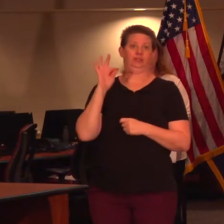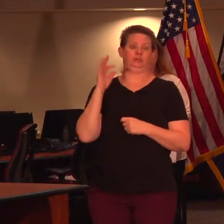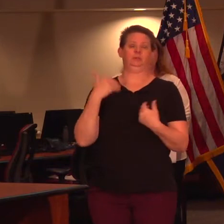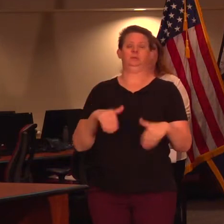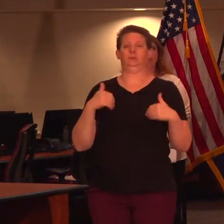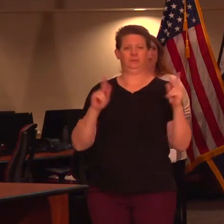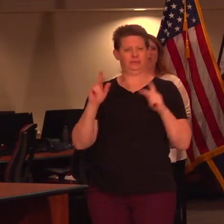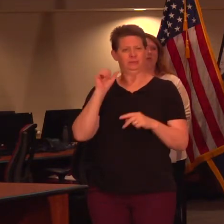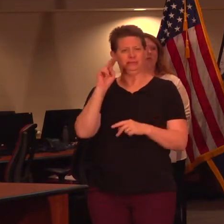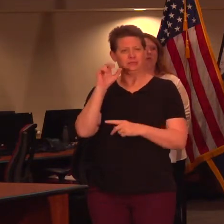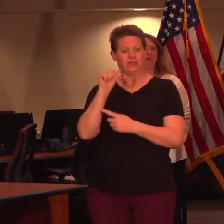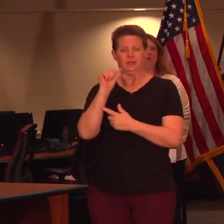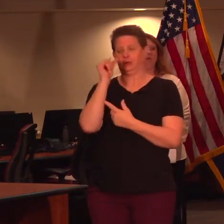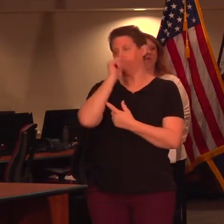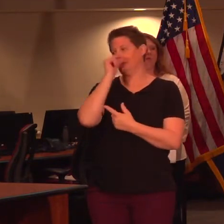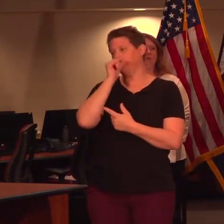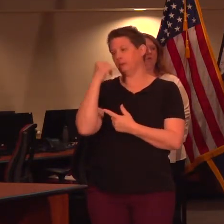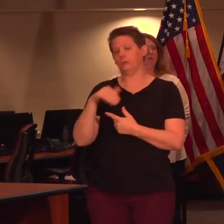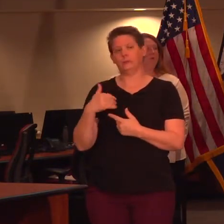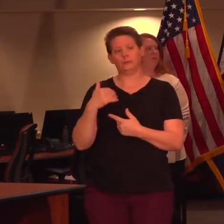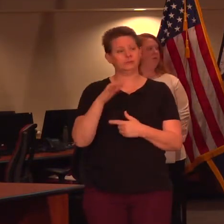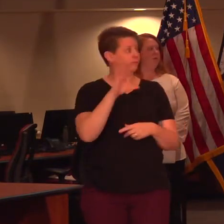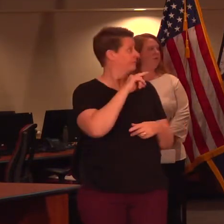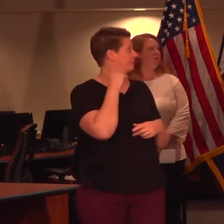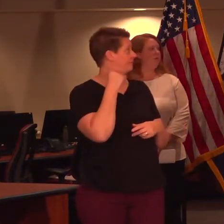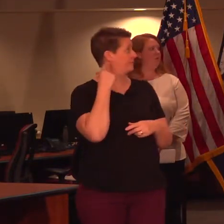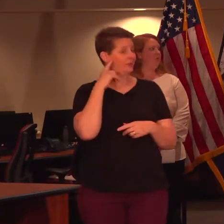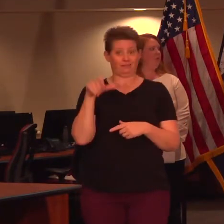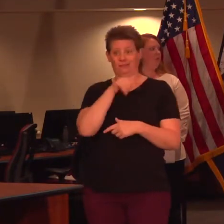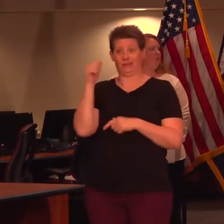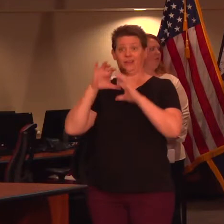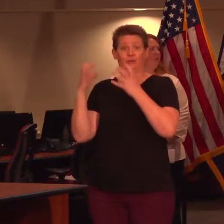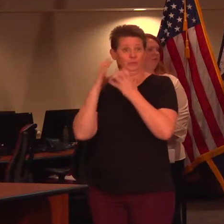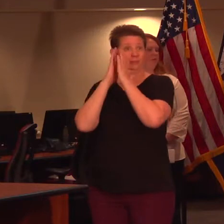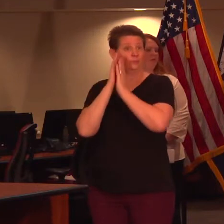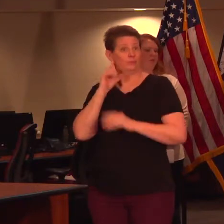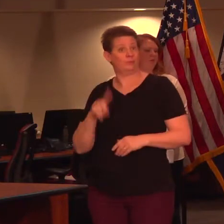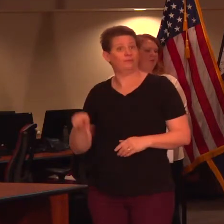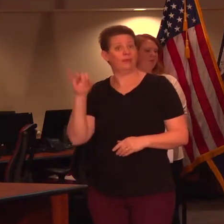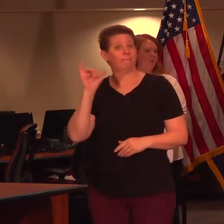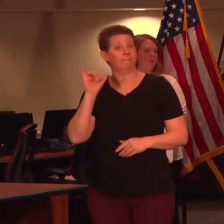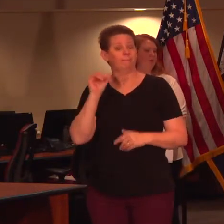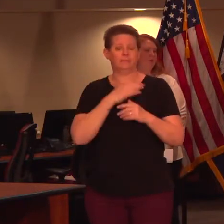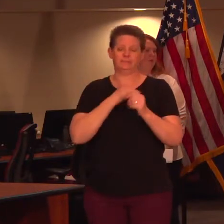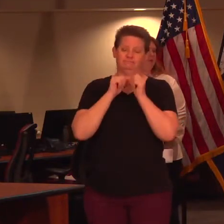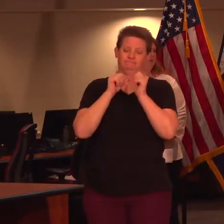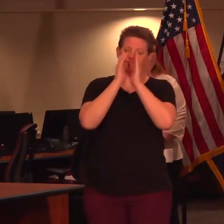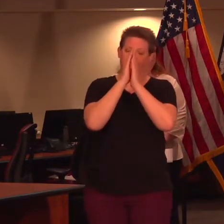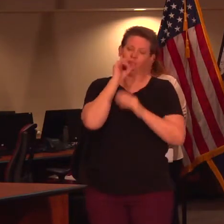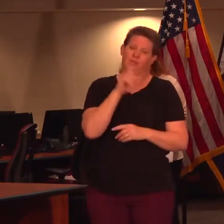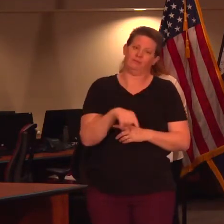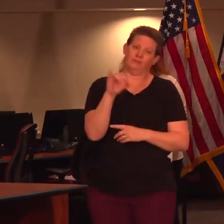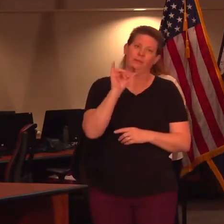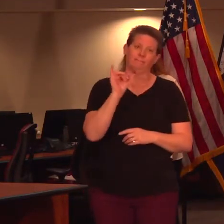see. So, Chaplain, we have another group that we can begin praying for as well. Keep them in our prayers as well, because